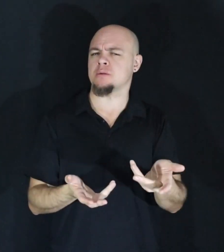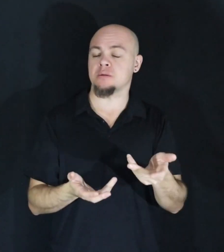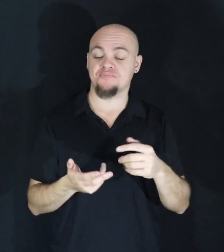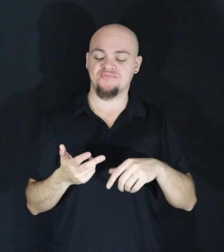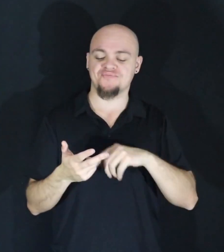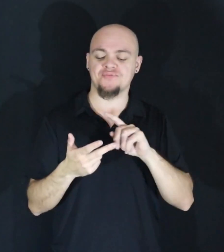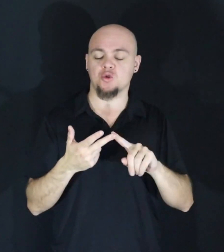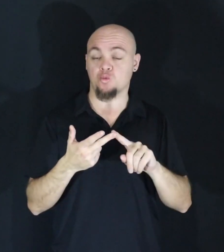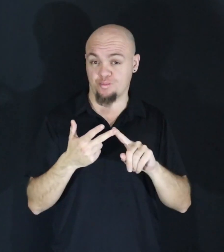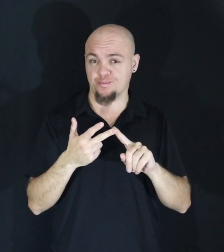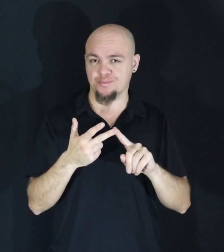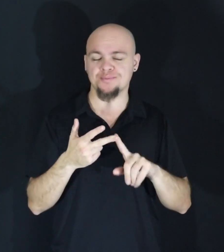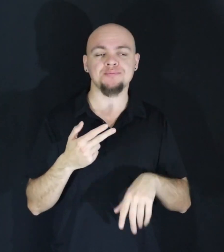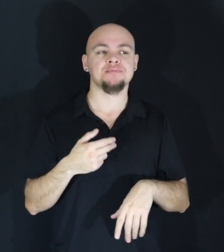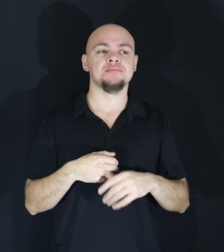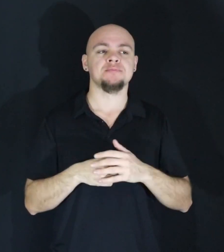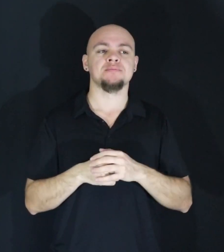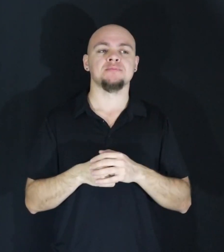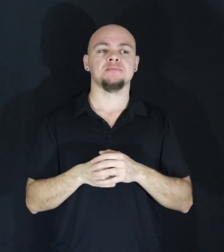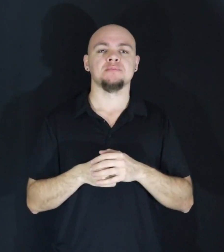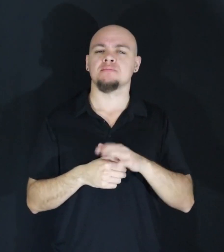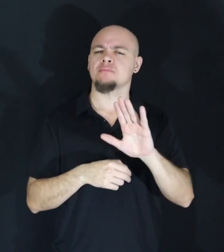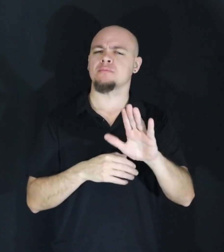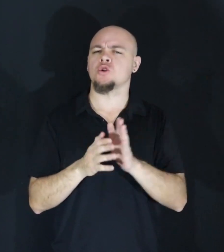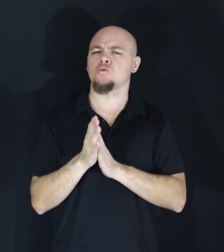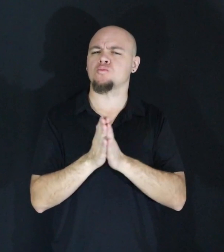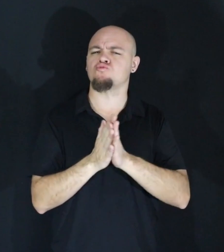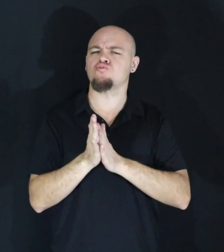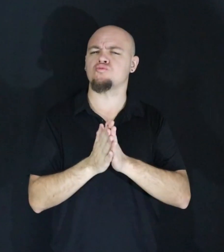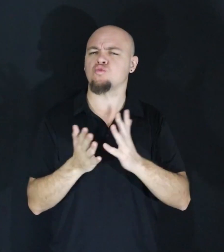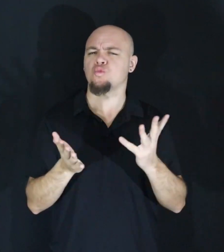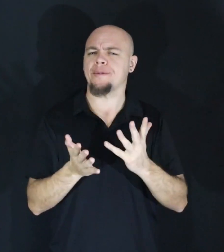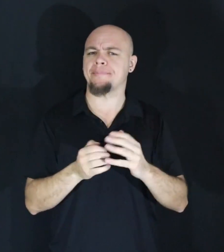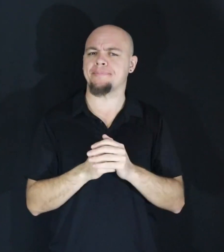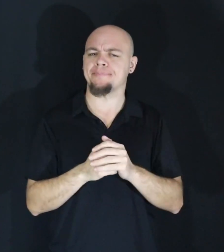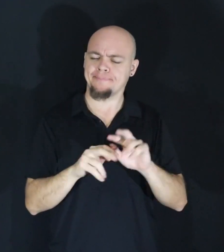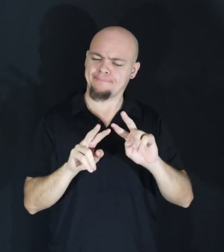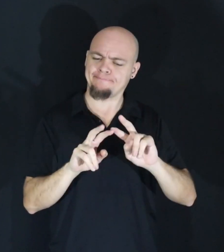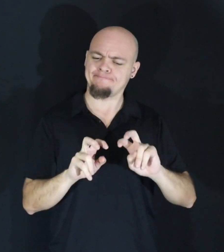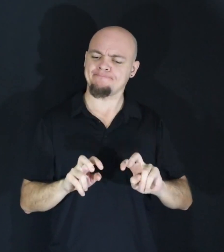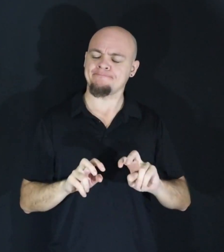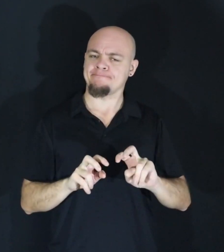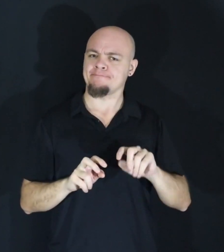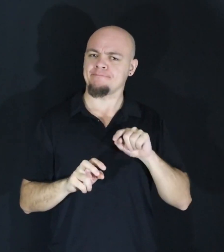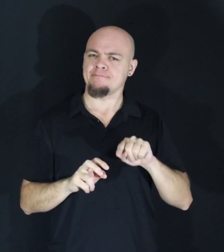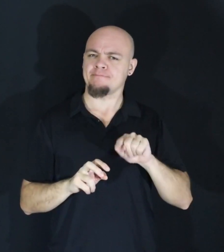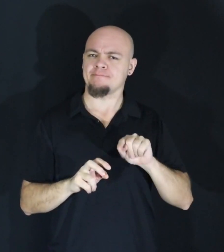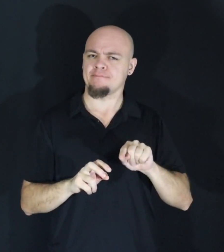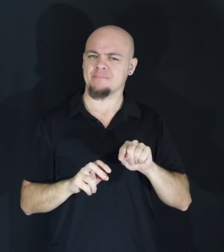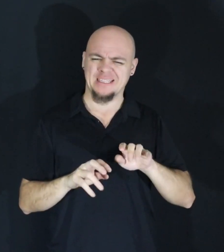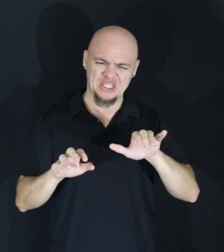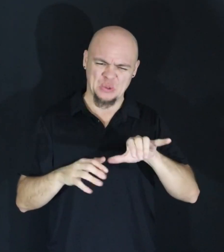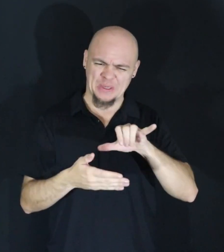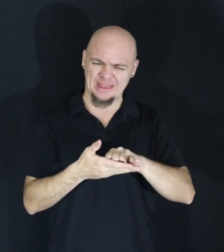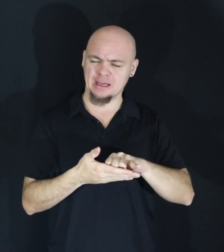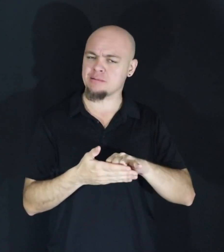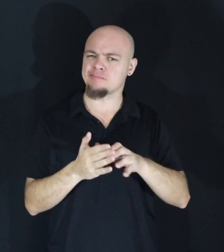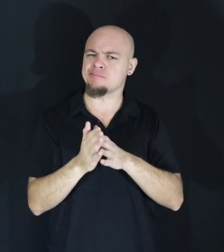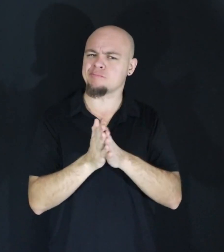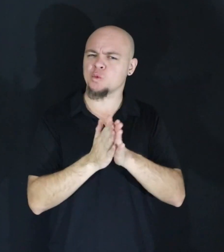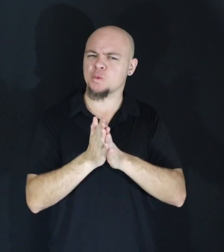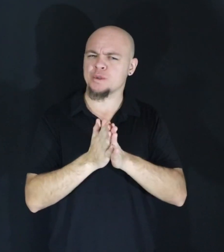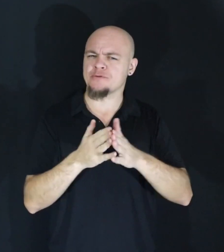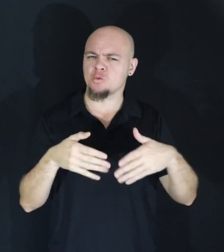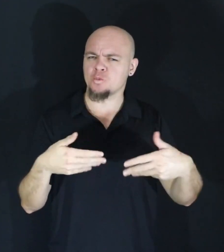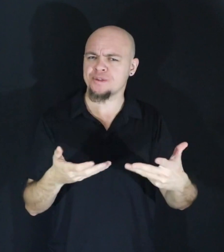3, check motive. What are you hoping to accomplish by doing this?